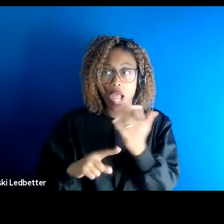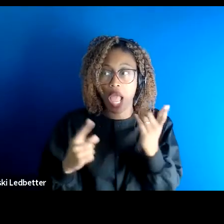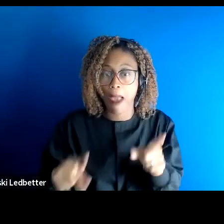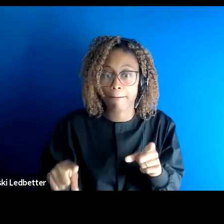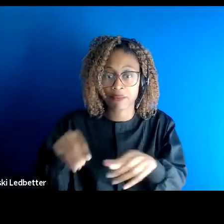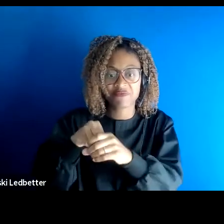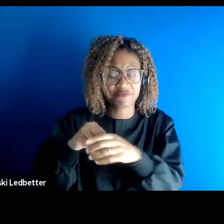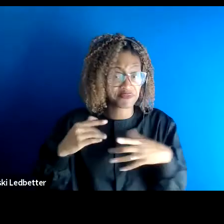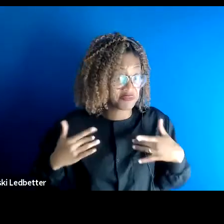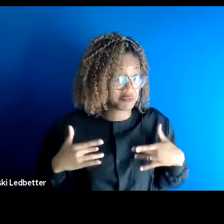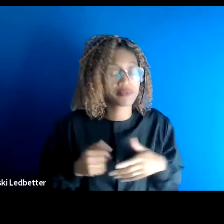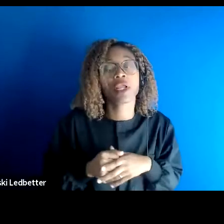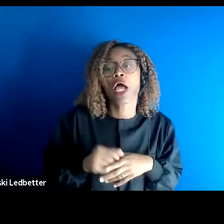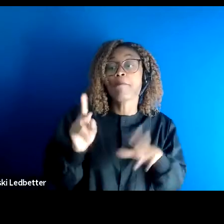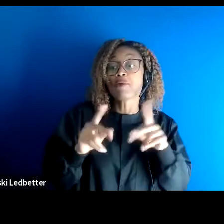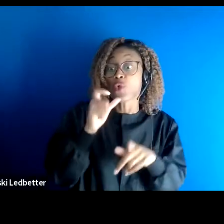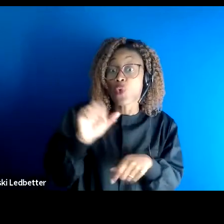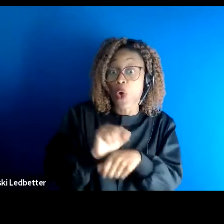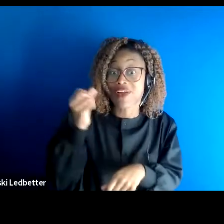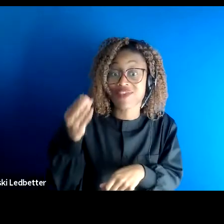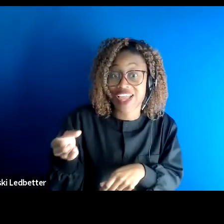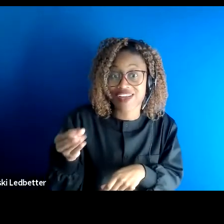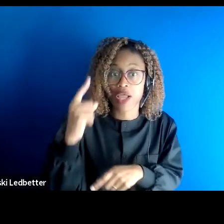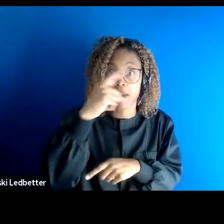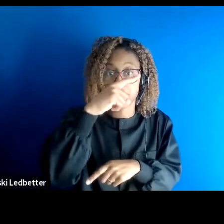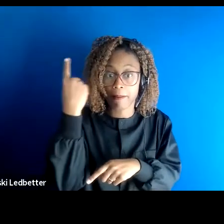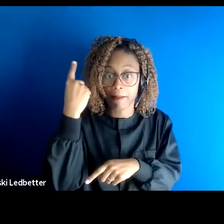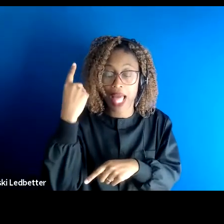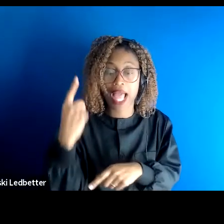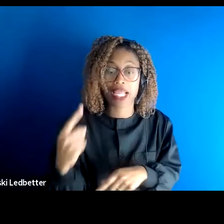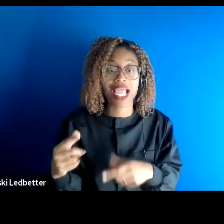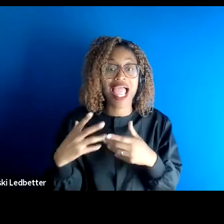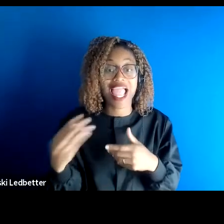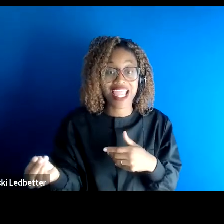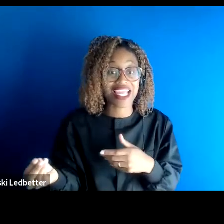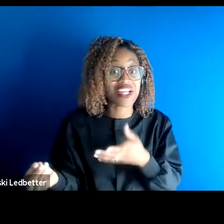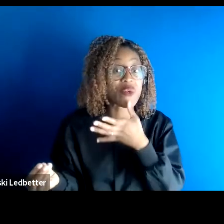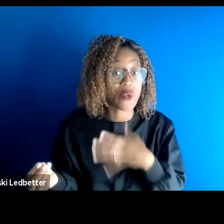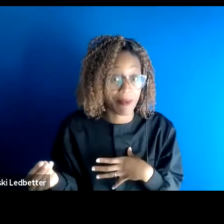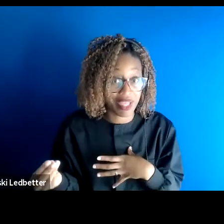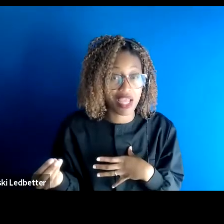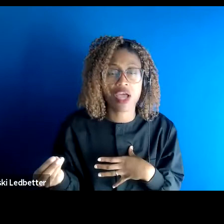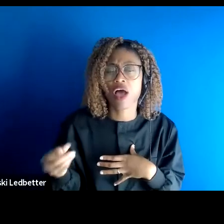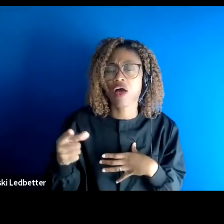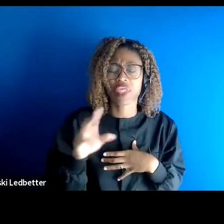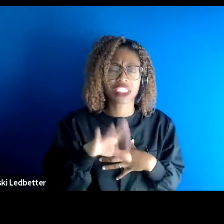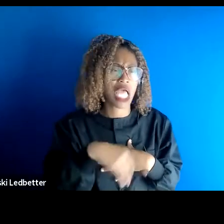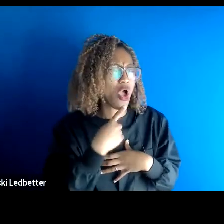working at the manufacturing plant, there were Black folks and there were women. And this manufacturing plant said, no, we're not